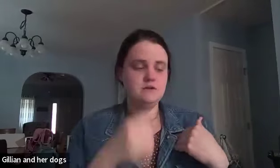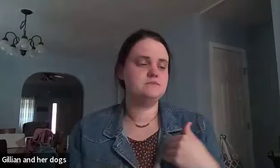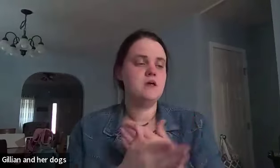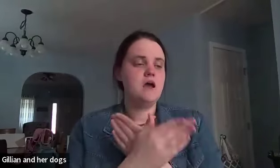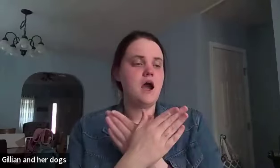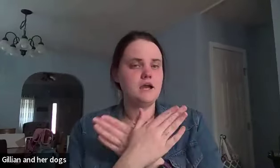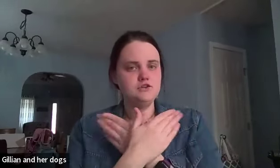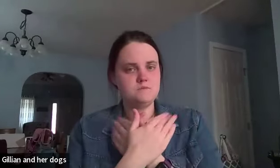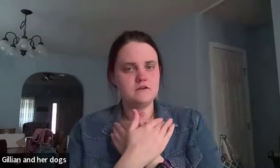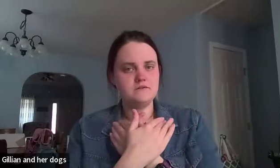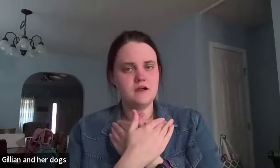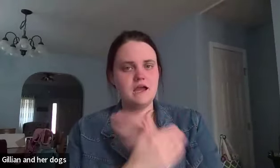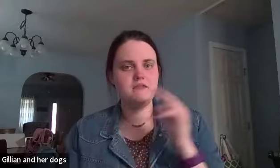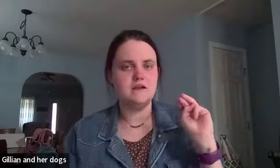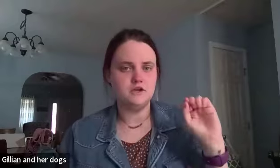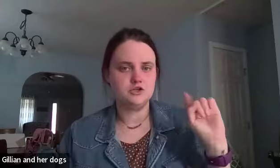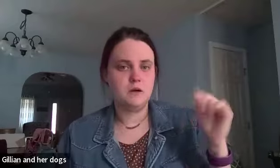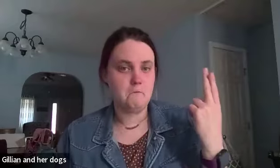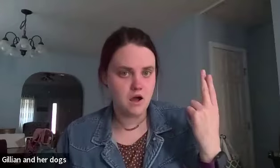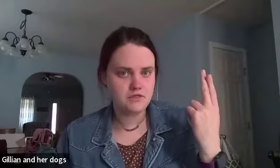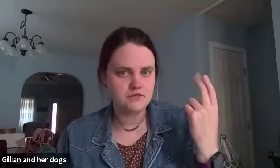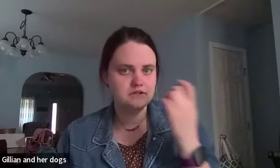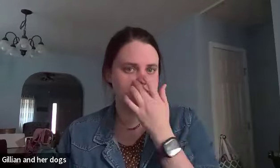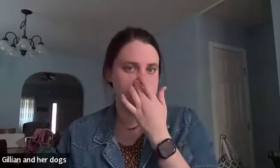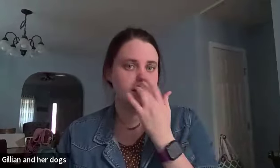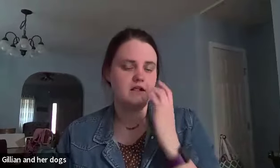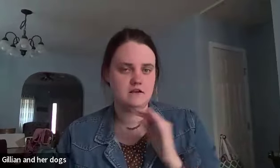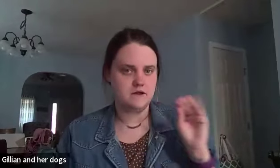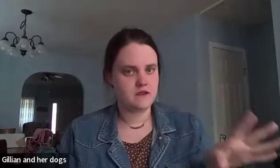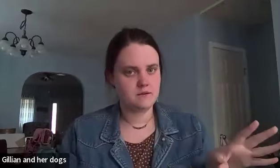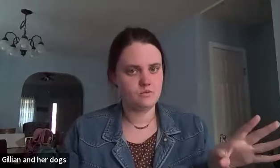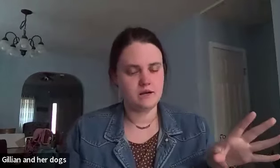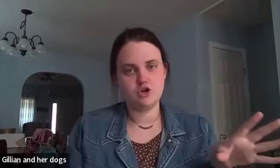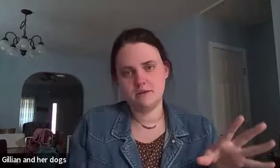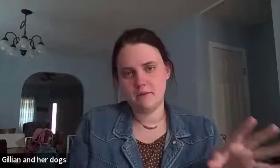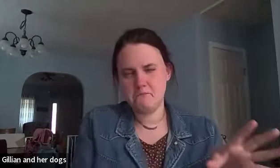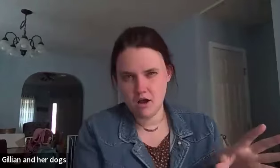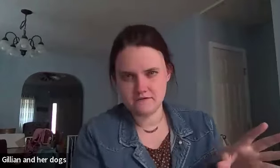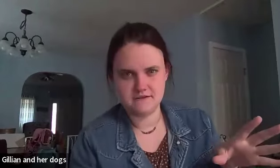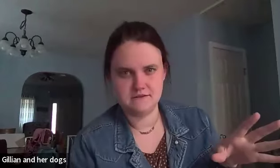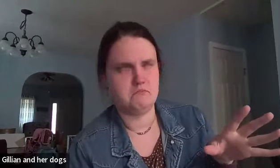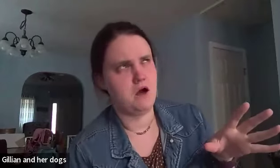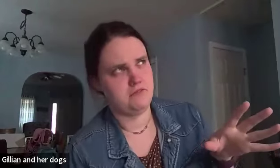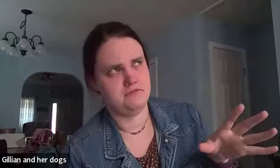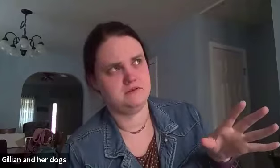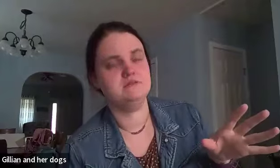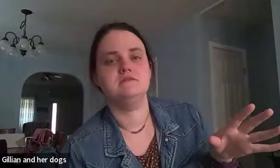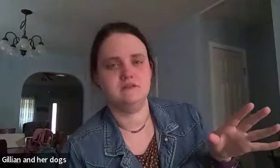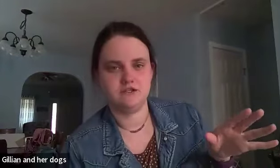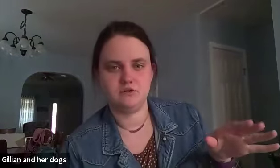nose. I use butterfly and then I fingerspell moth just to kind of clarify that when I'm talking about moths, and that sort of